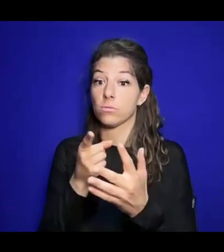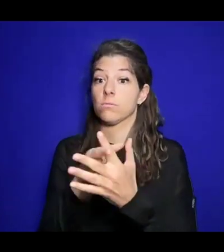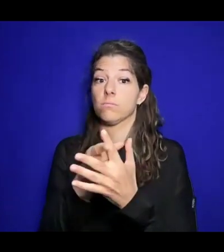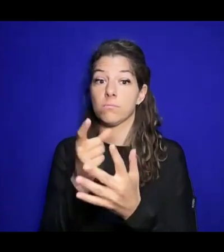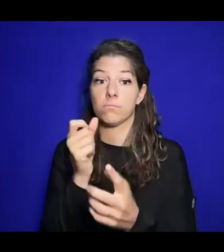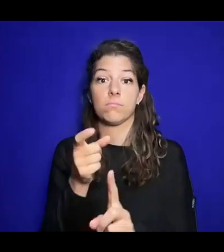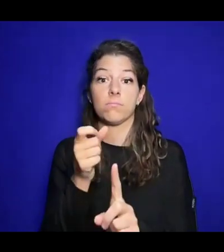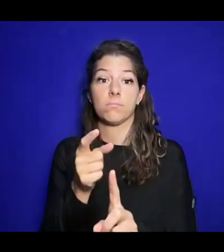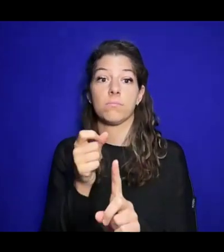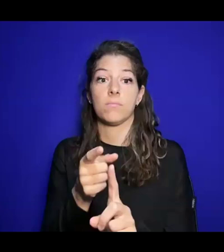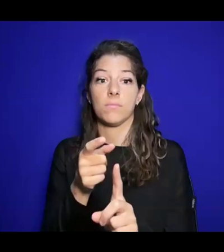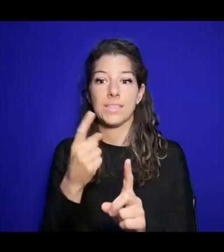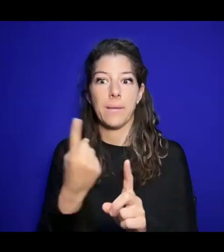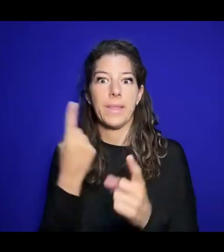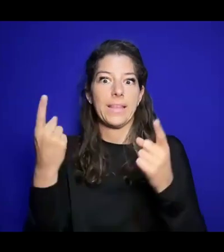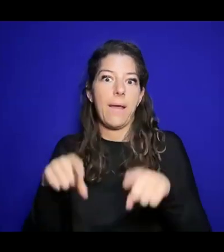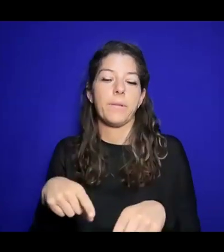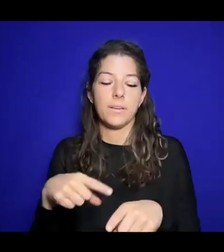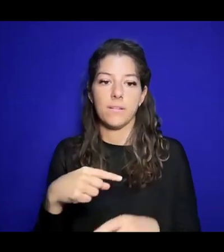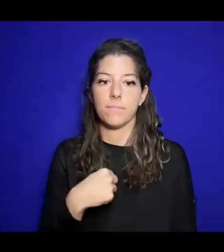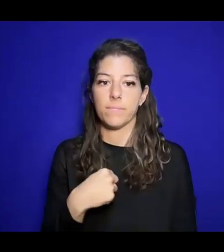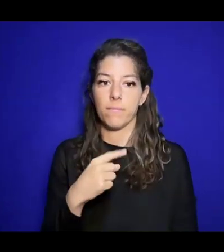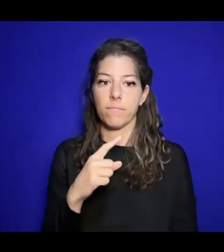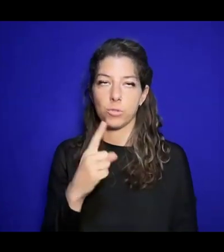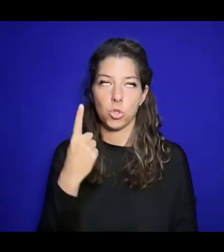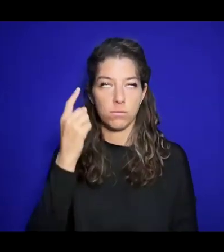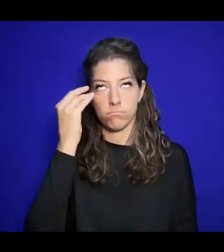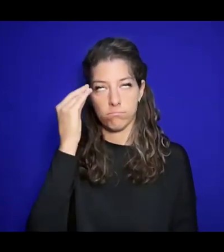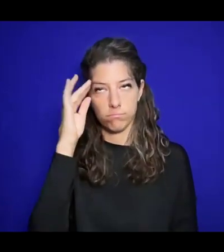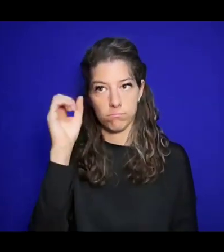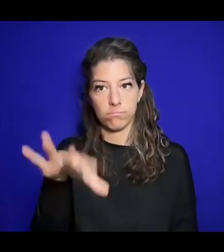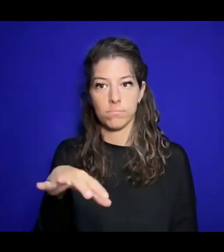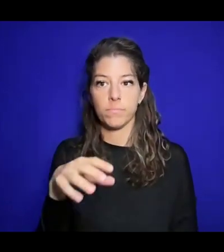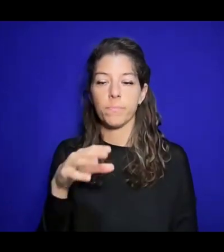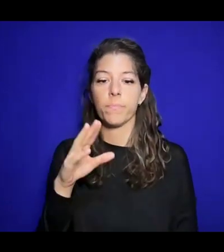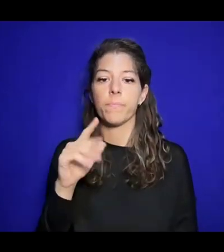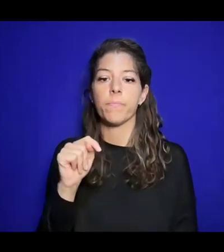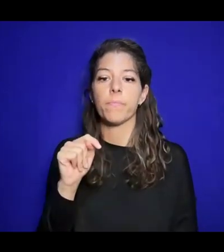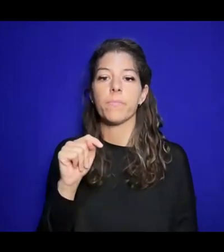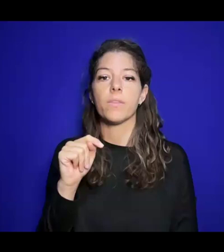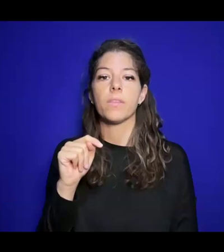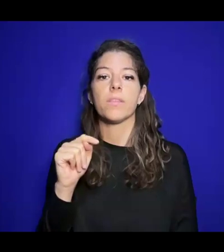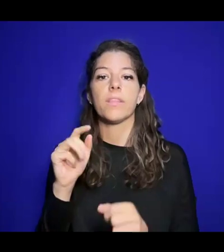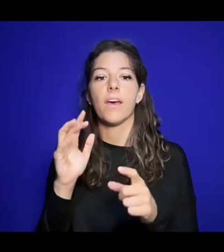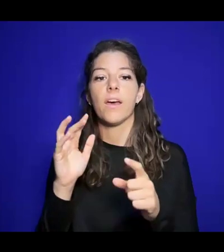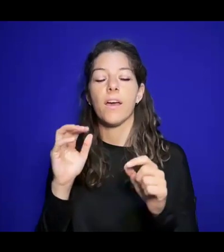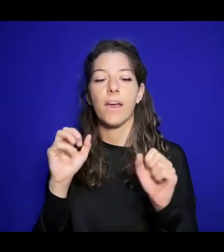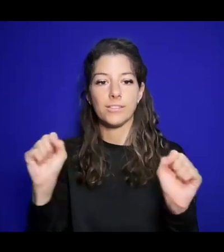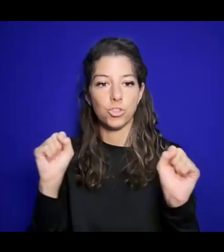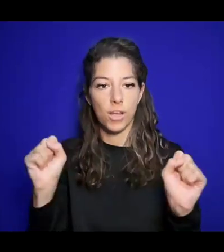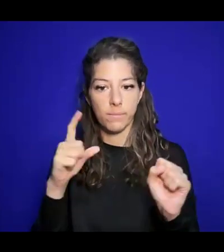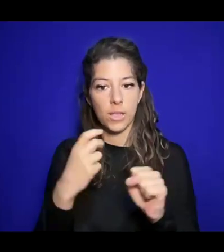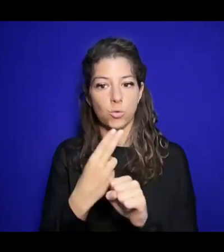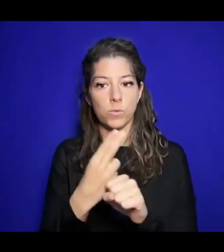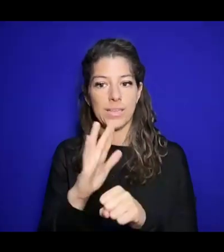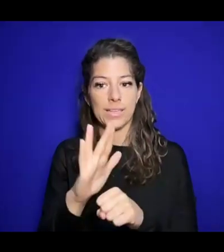the spasms, and I'm just free thinking here, the exercise, because he was using